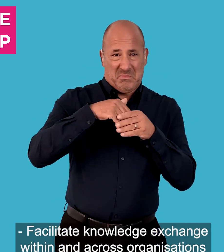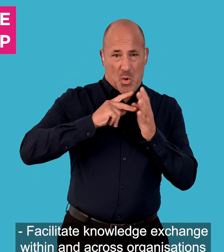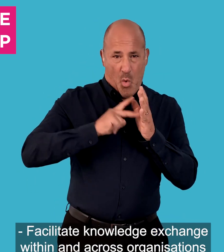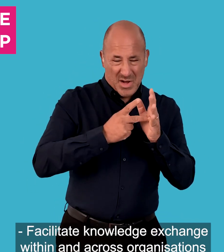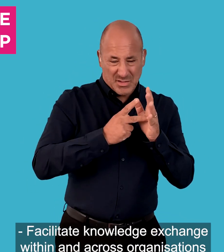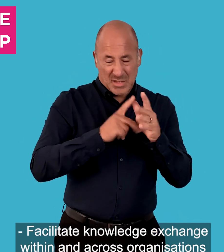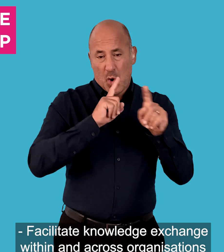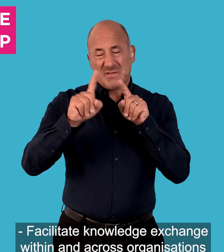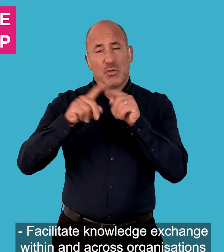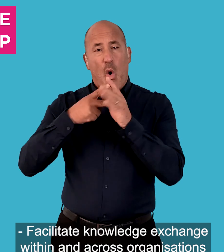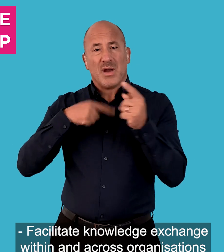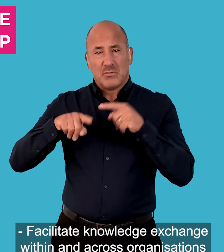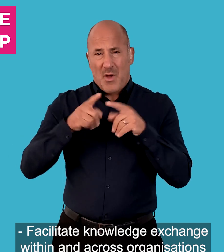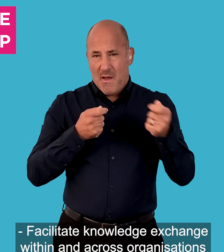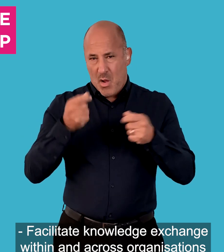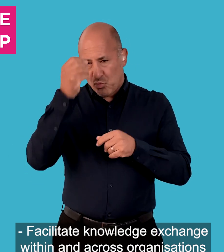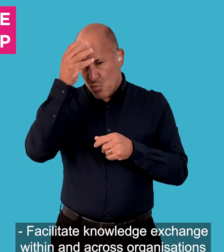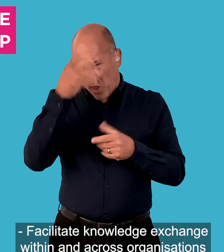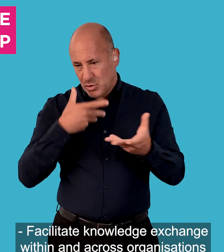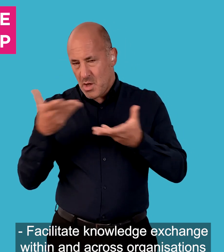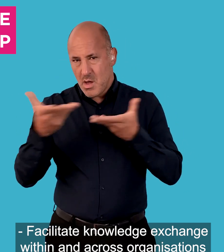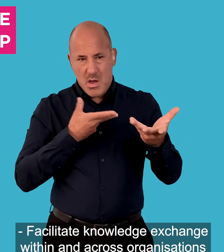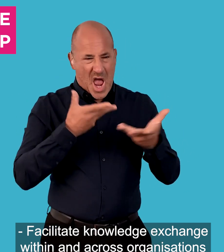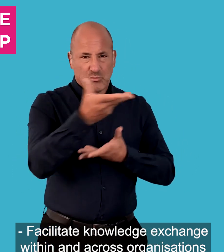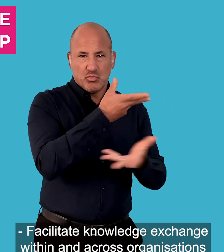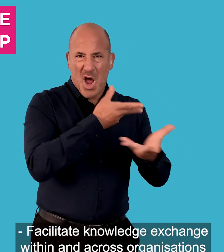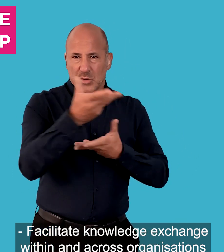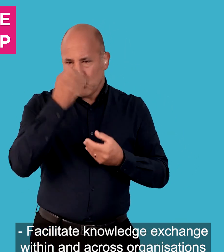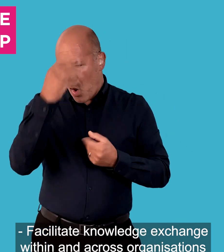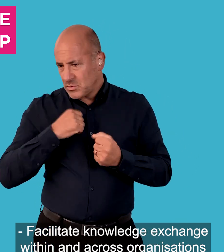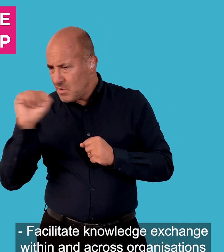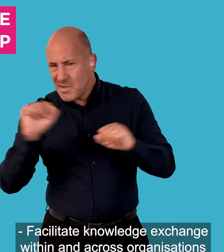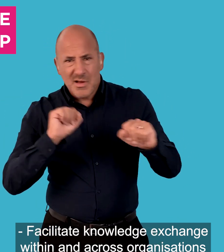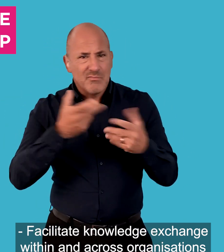Facilitate knowledge exchange within and across organisations.